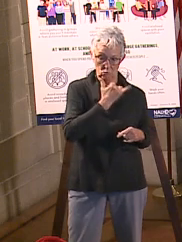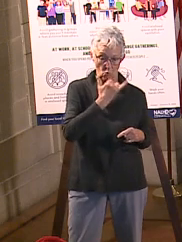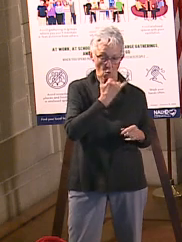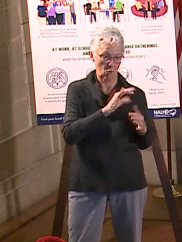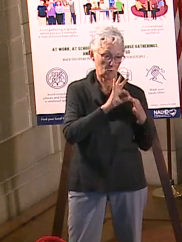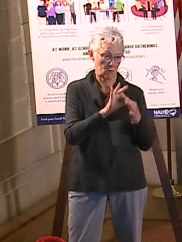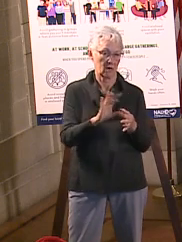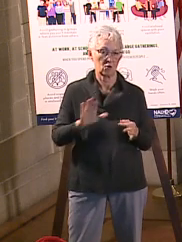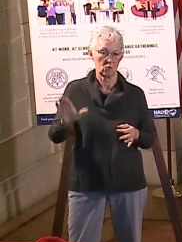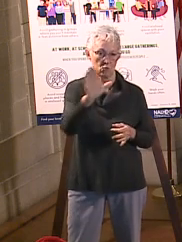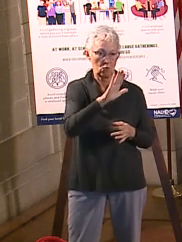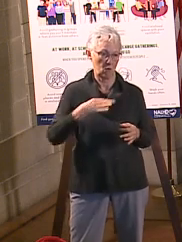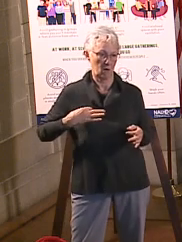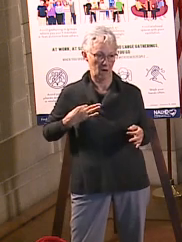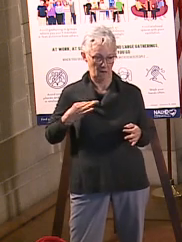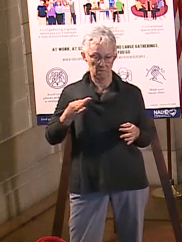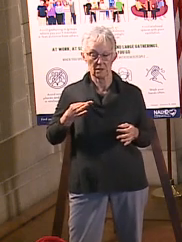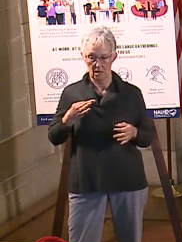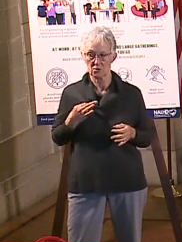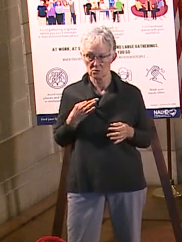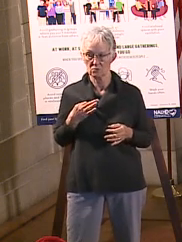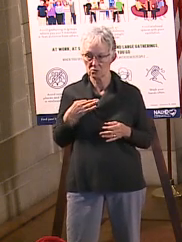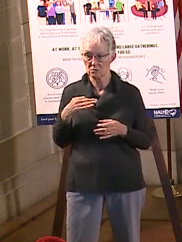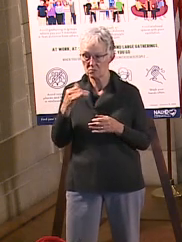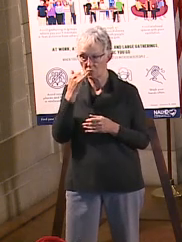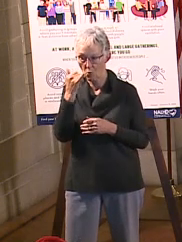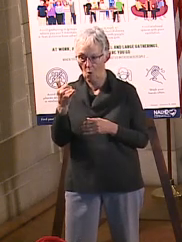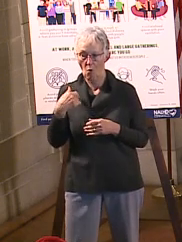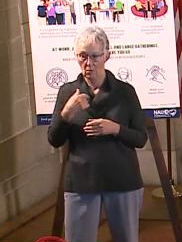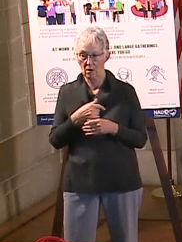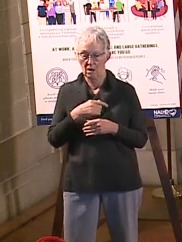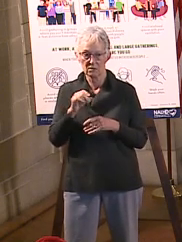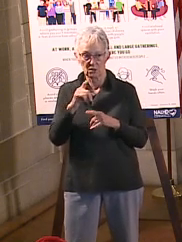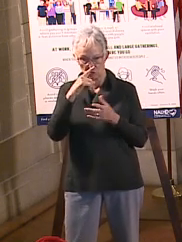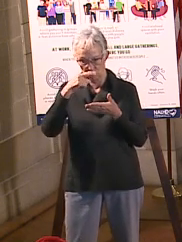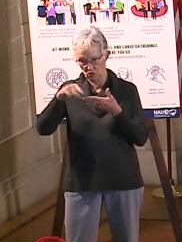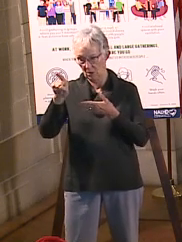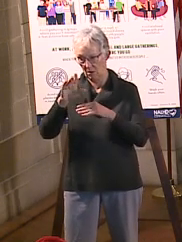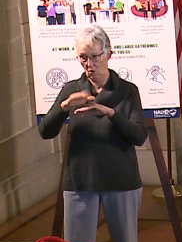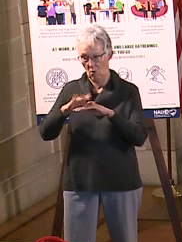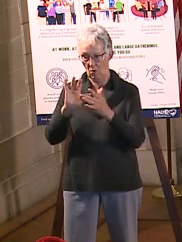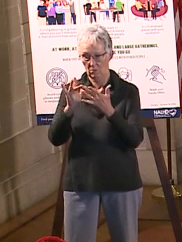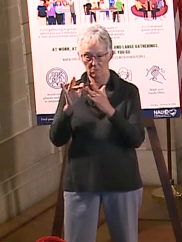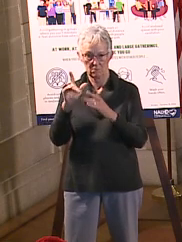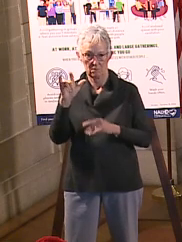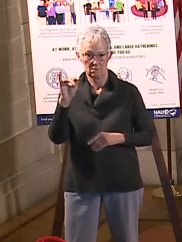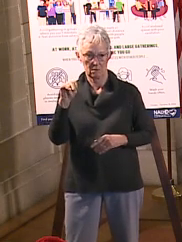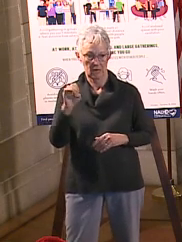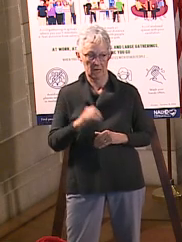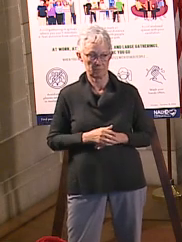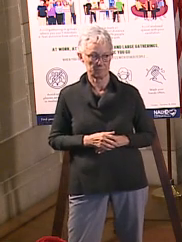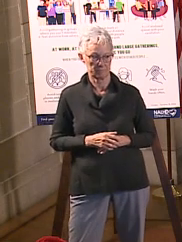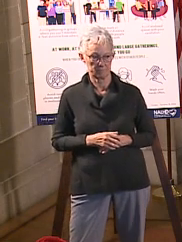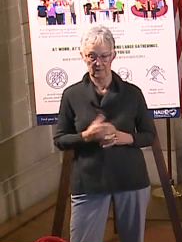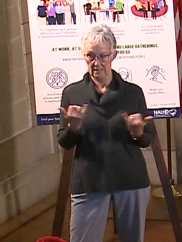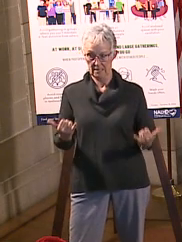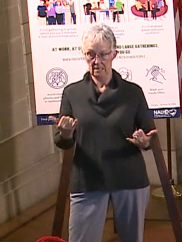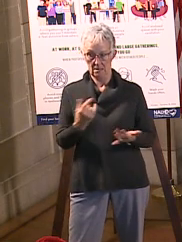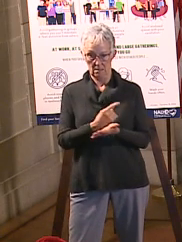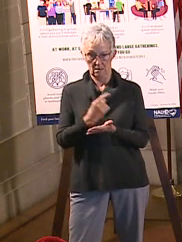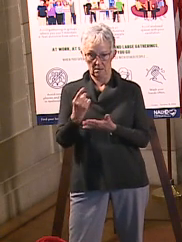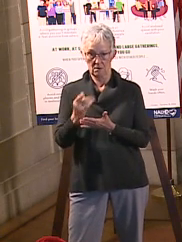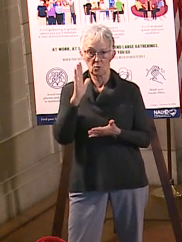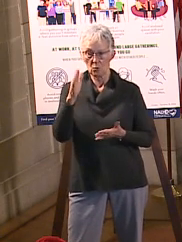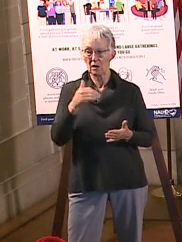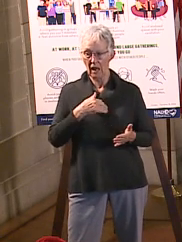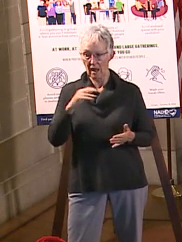at coronavirus.nebraska.gov. And then this week, with regard to press appearances, we will continue to have the